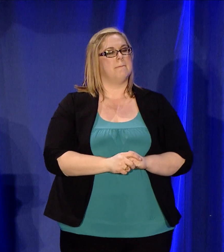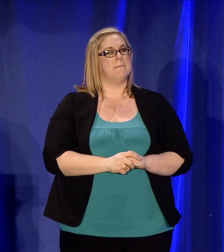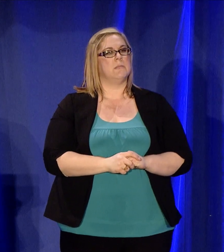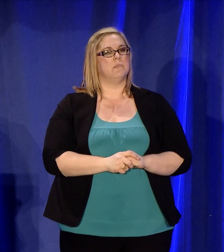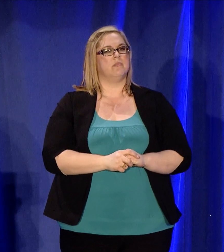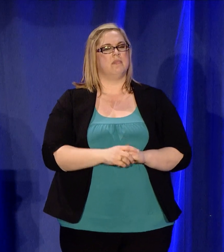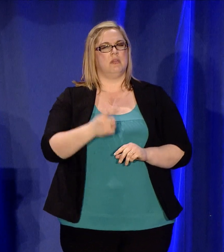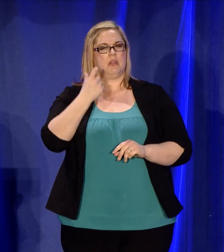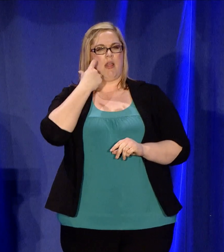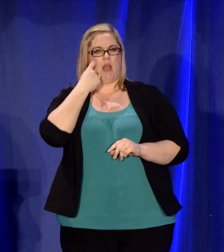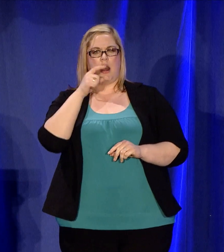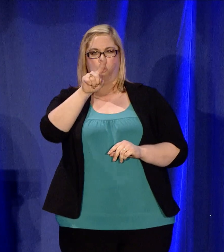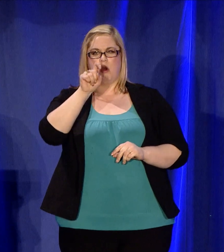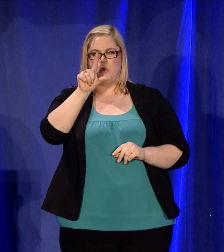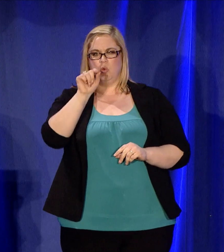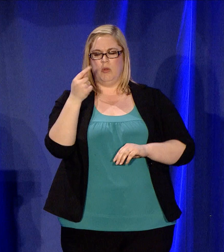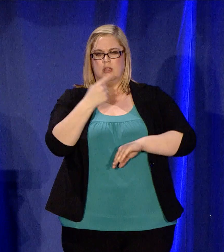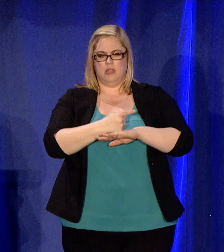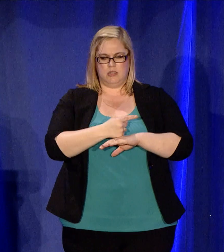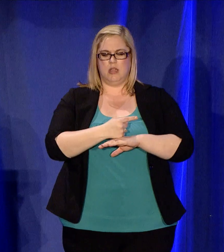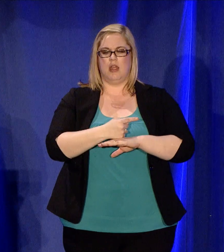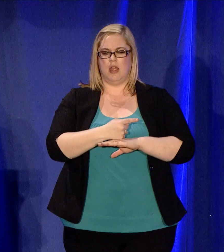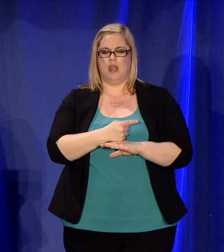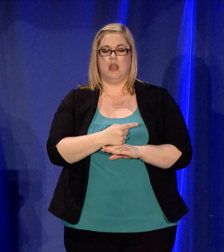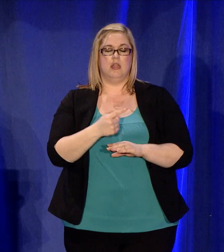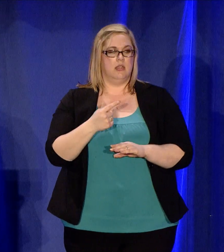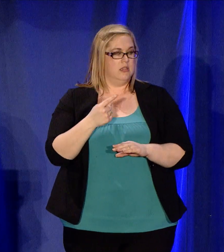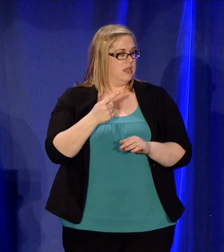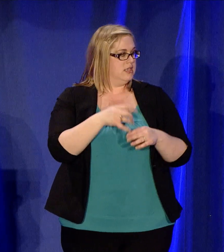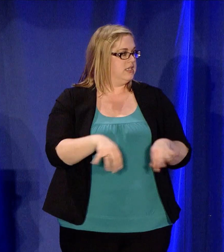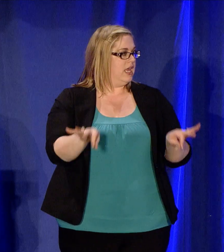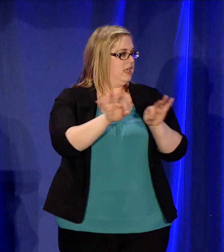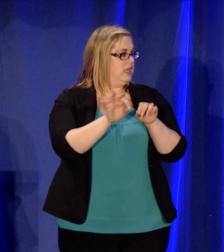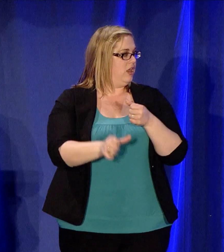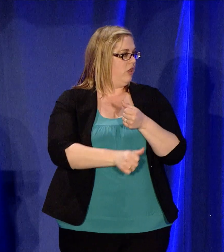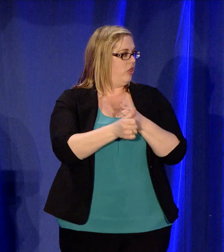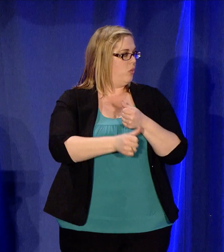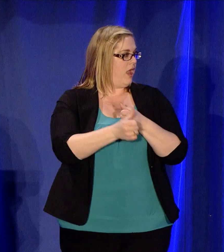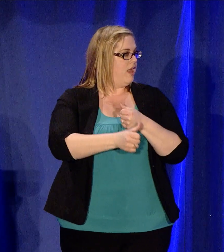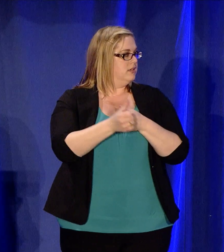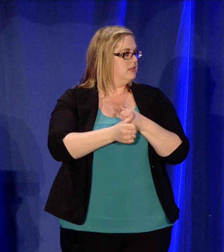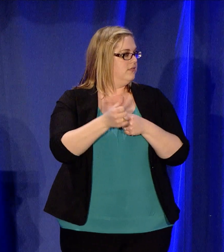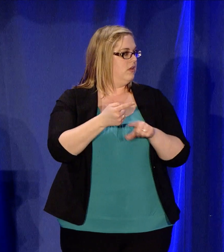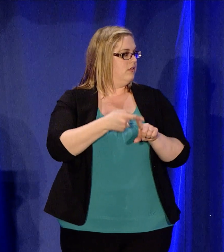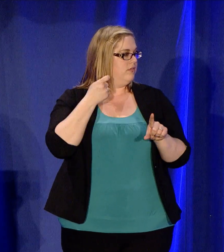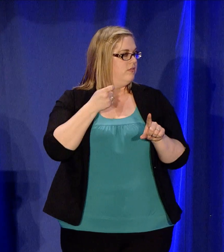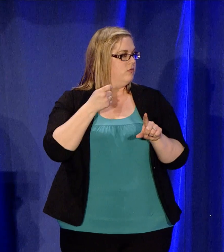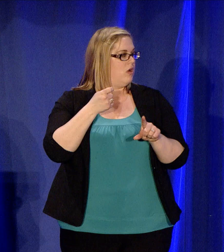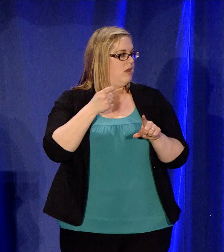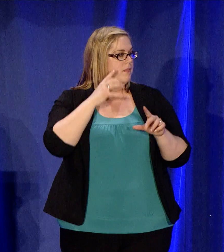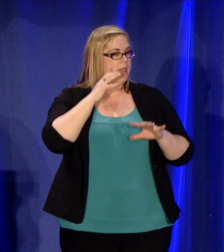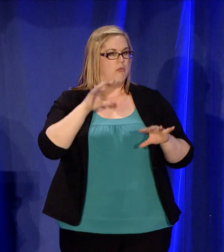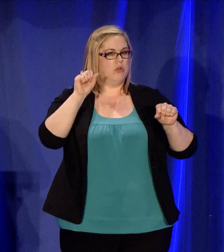Over the last 120 days, we have come to see what an acute threat to our democracy can come from a president who lacks that